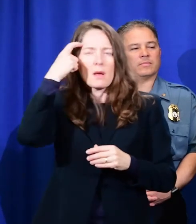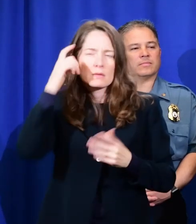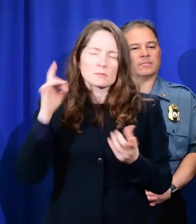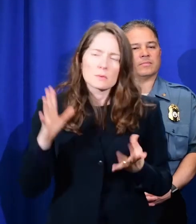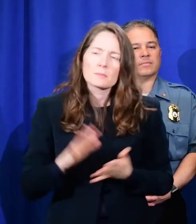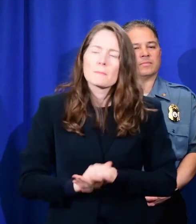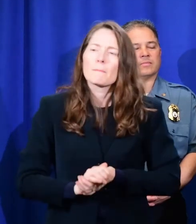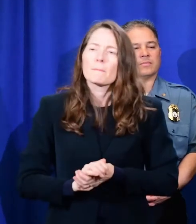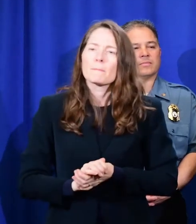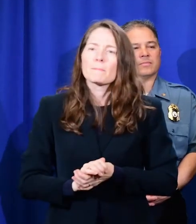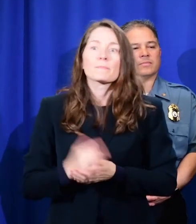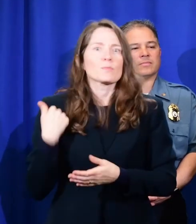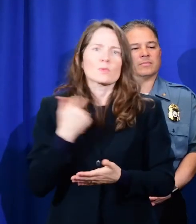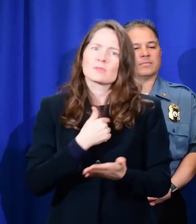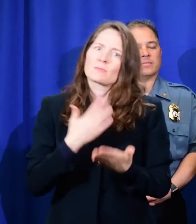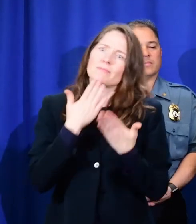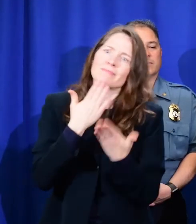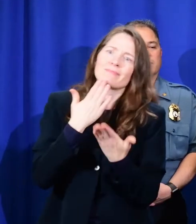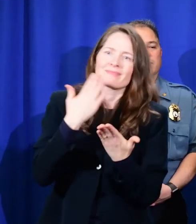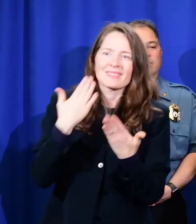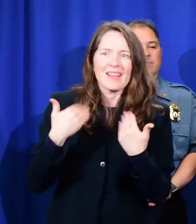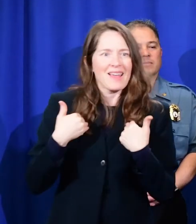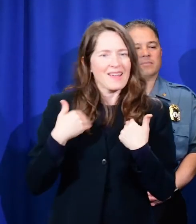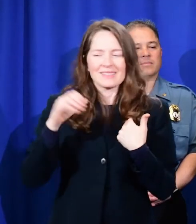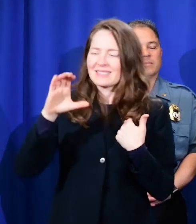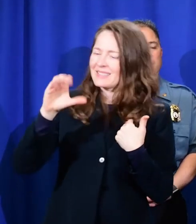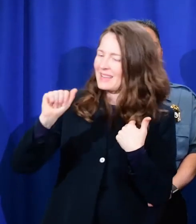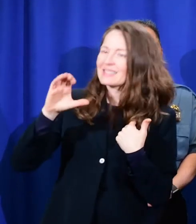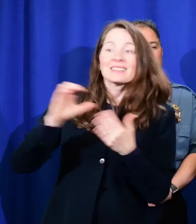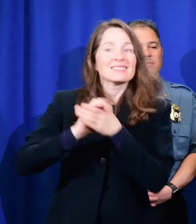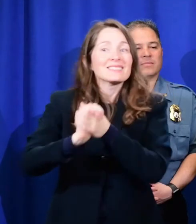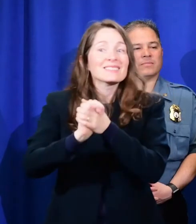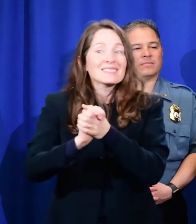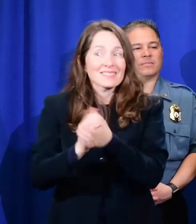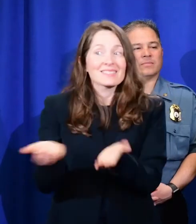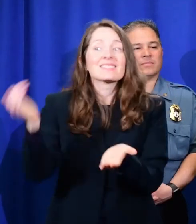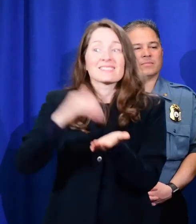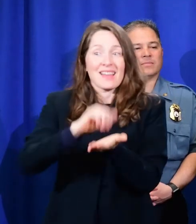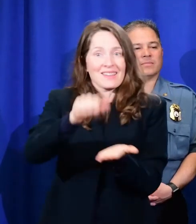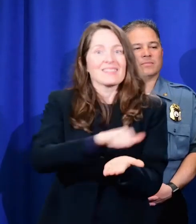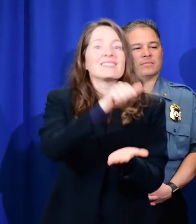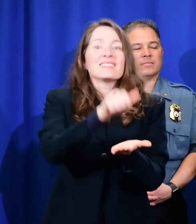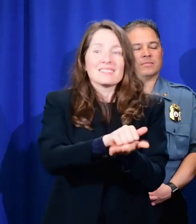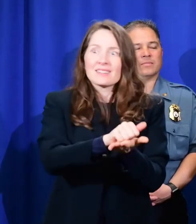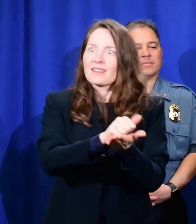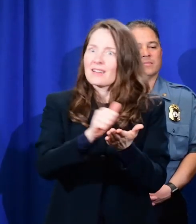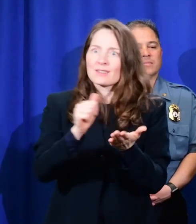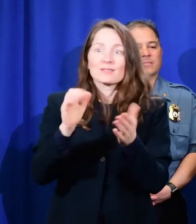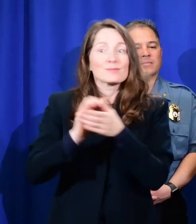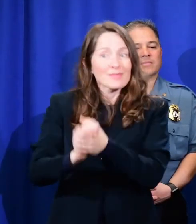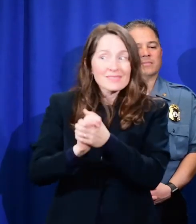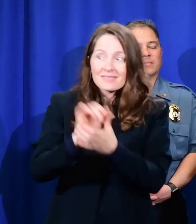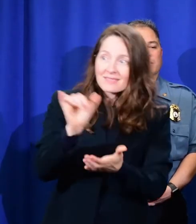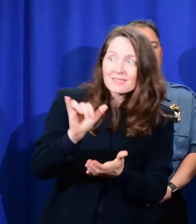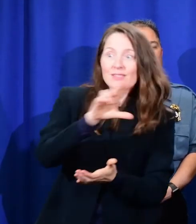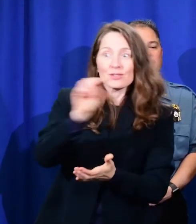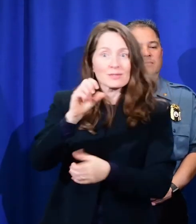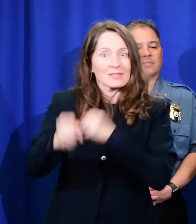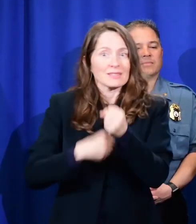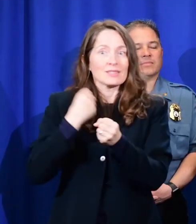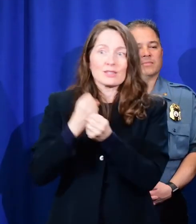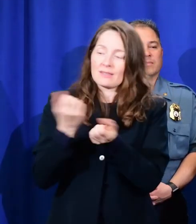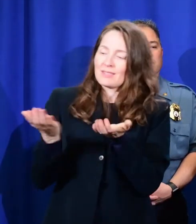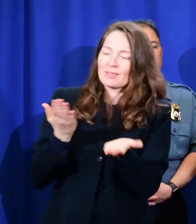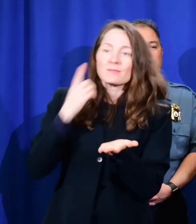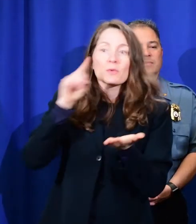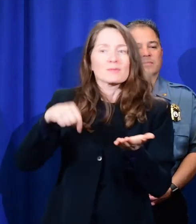the Listening Place, and congratulations on the reaccreditation and the 30 years of service to this community. It has brought forth such hope and healing